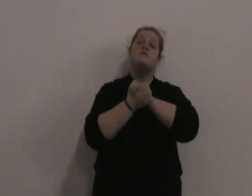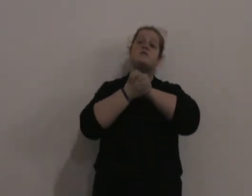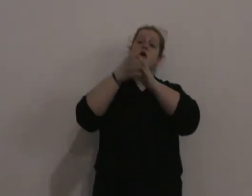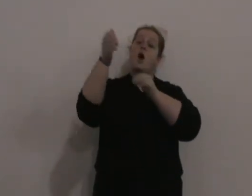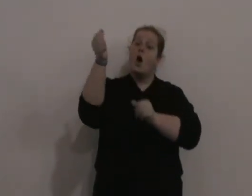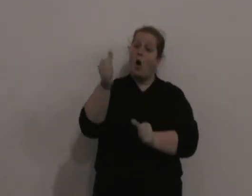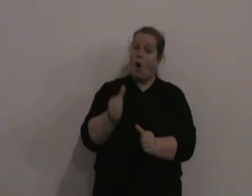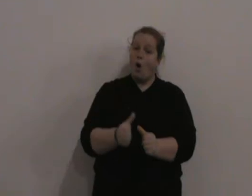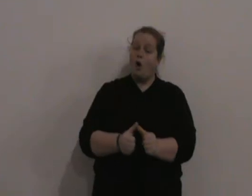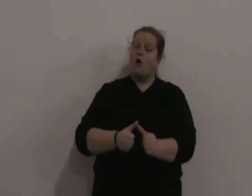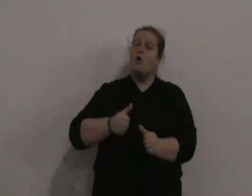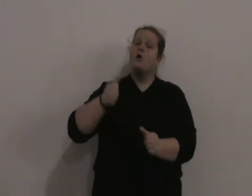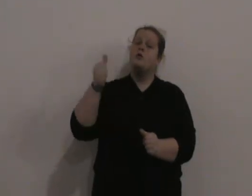believes all